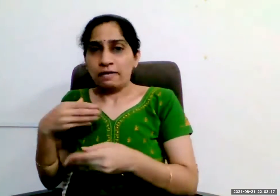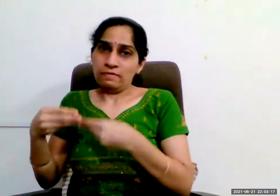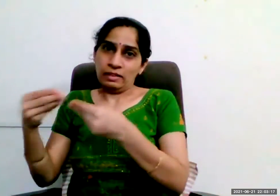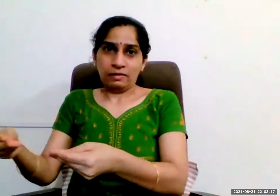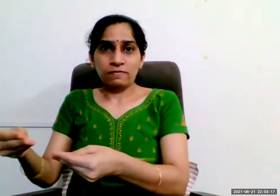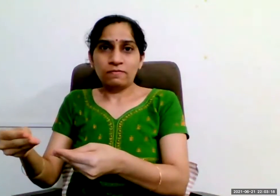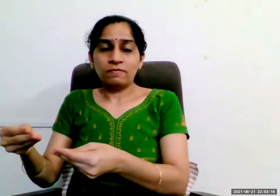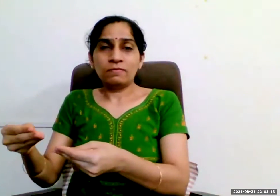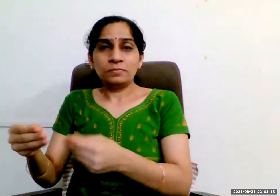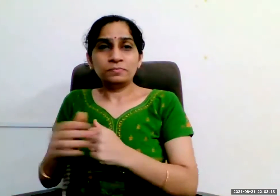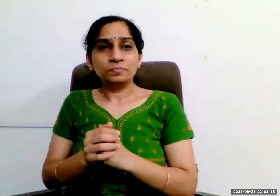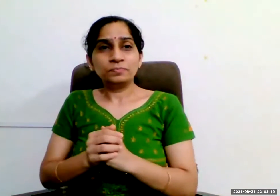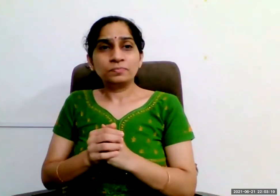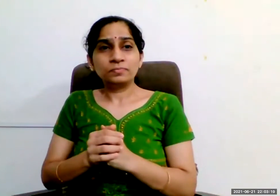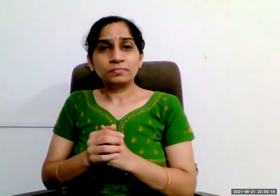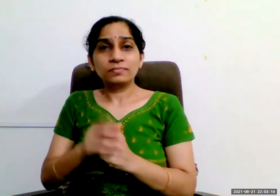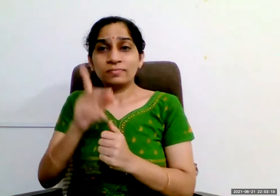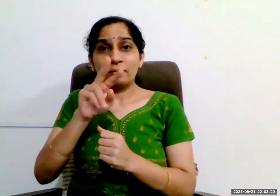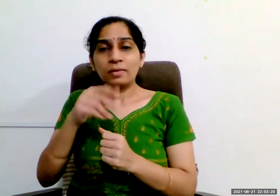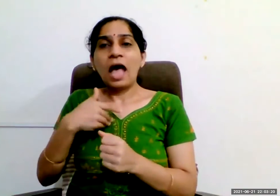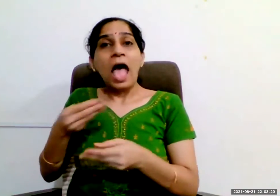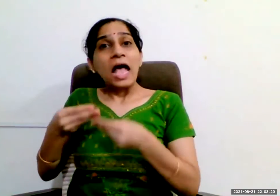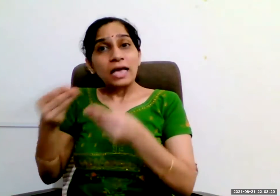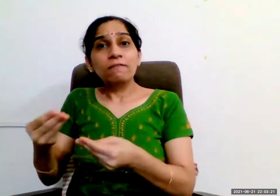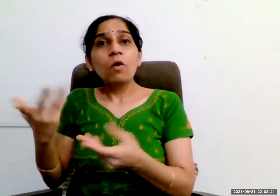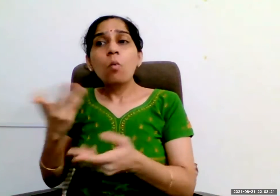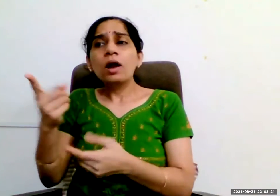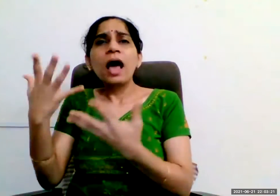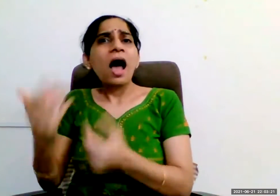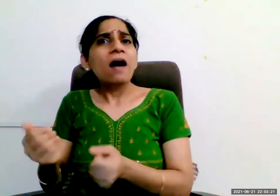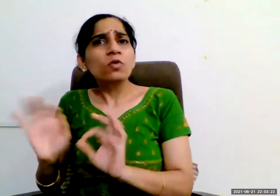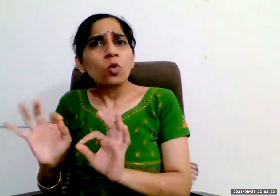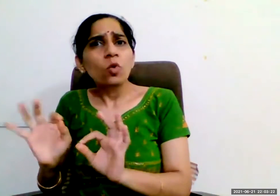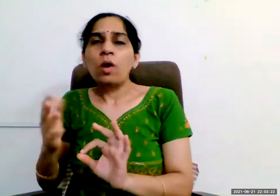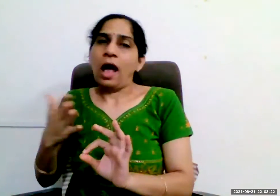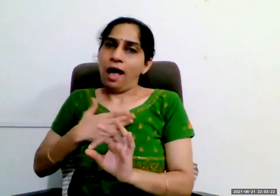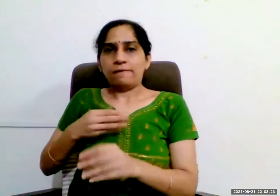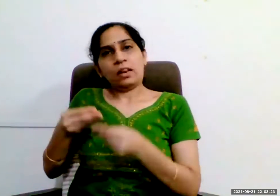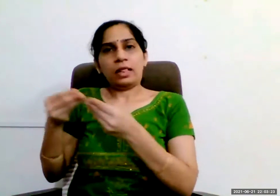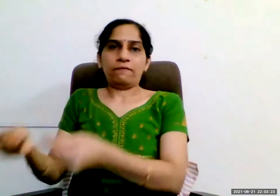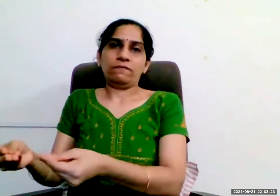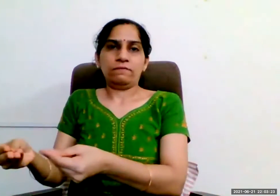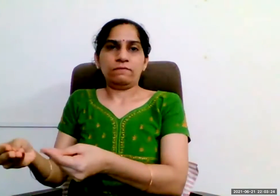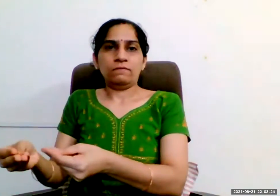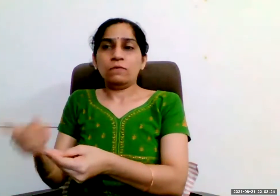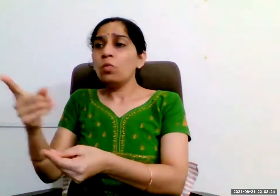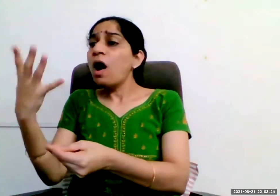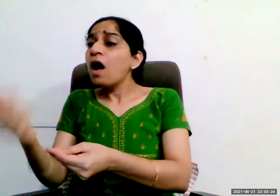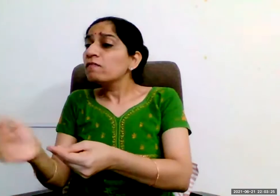that I give them what they lack. Means suppose you don't have something that Krishna is going to provide.